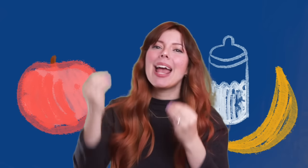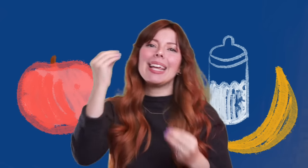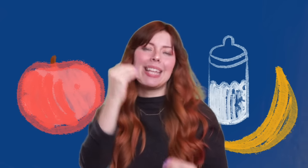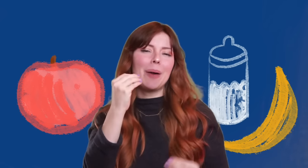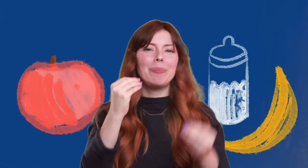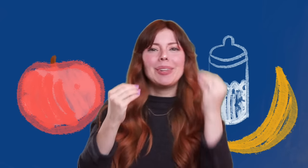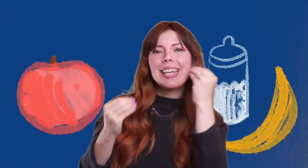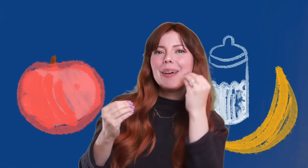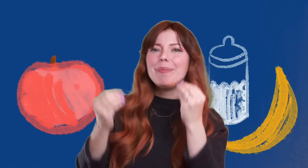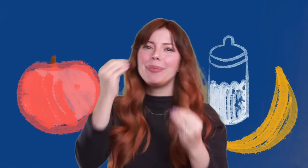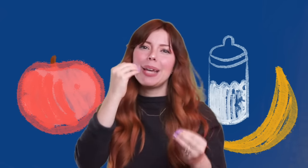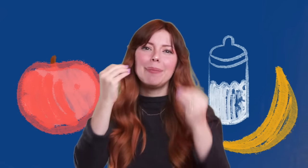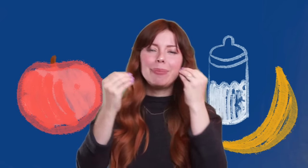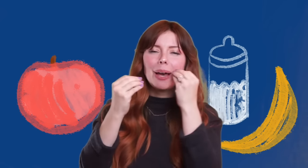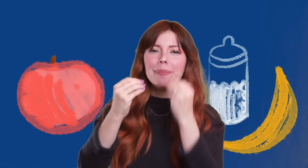Yum, yum, yum, yum.